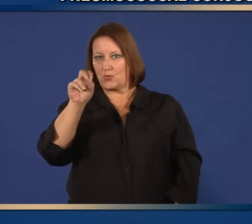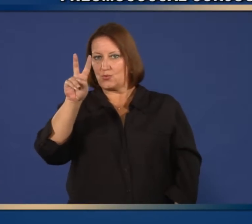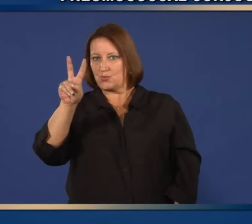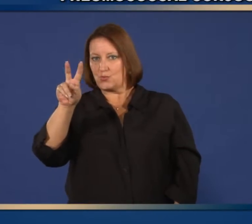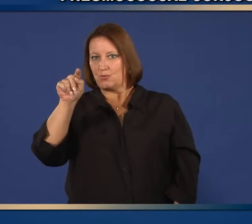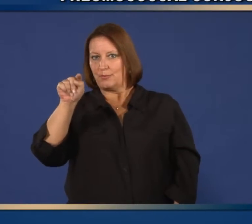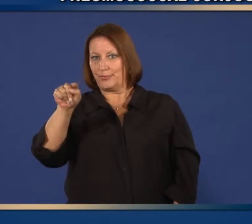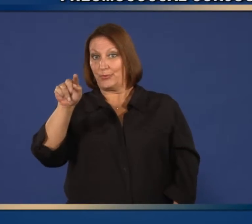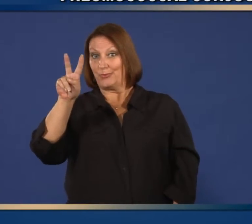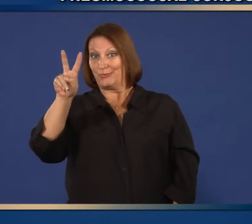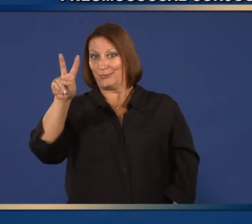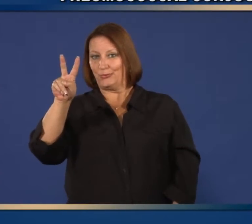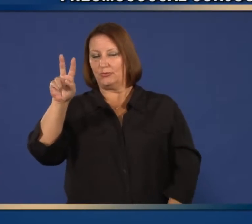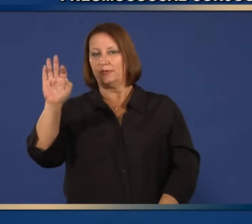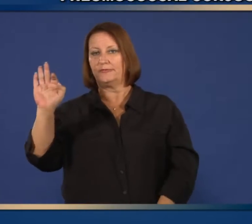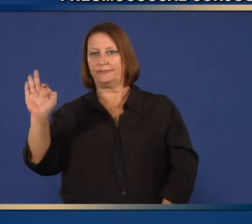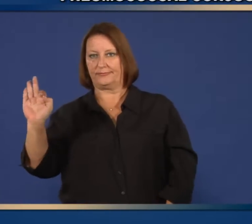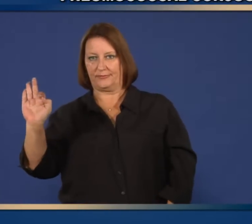fever, over